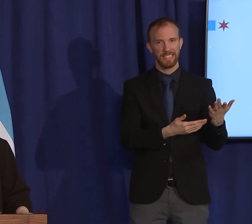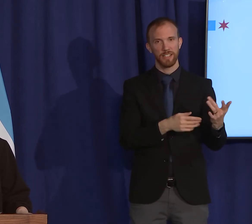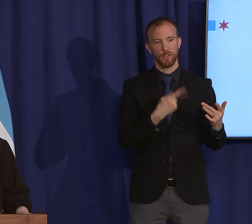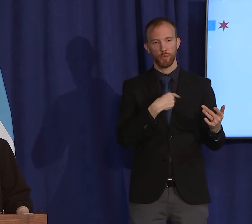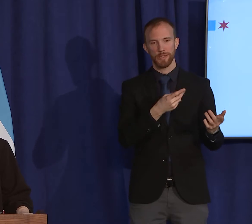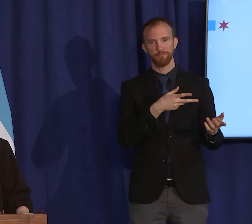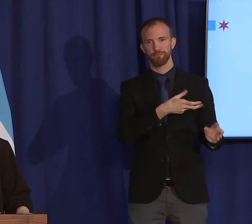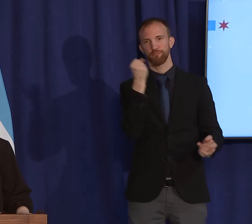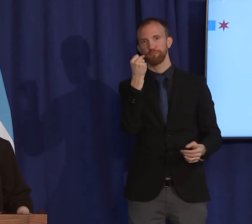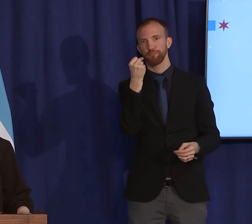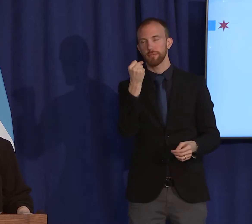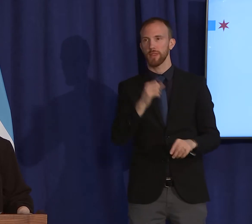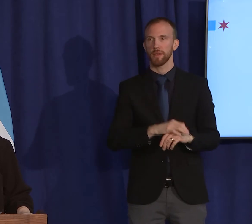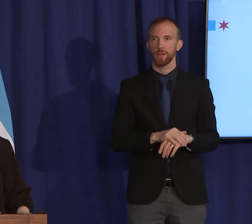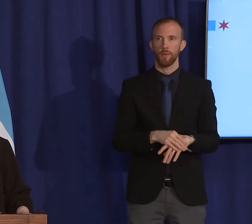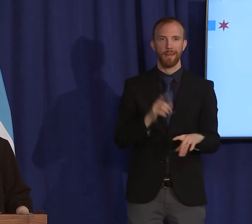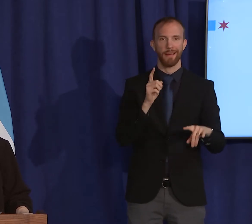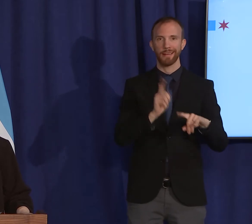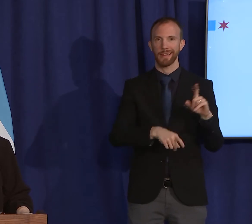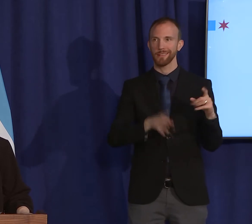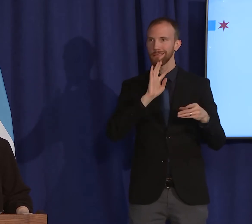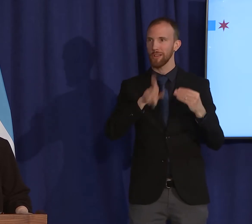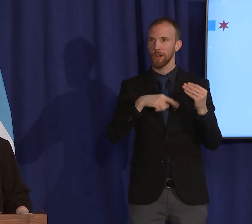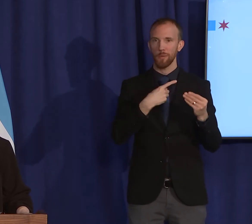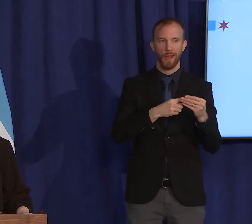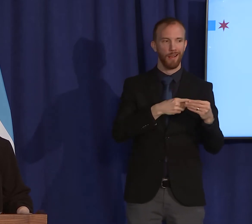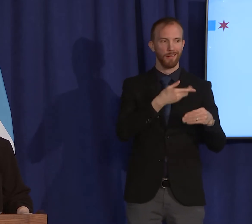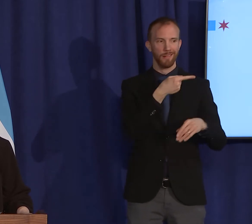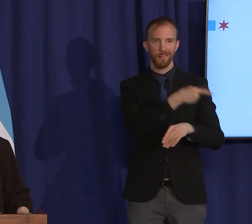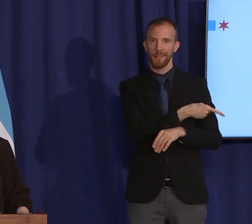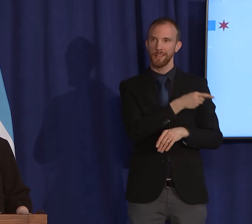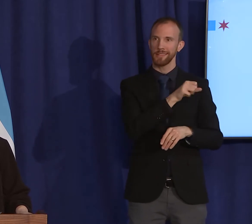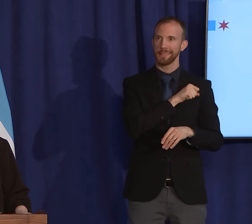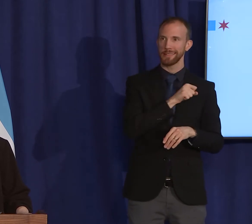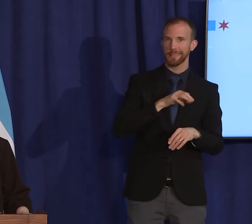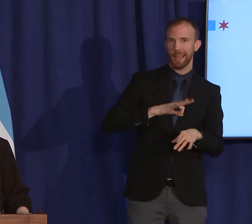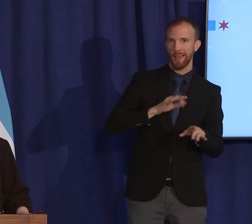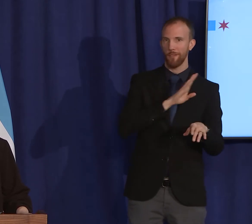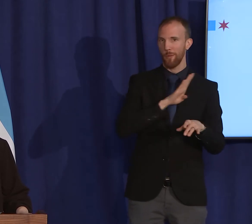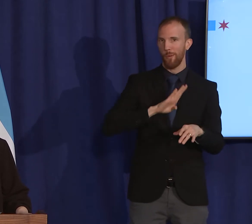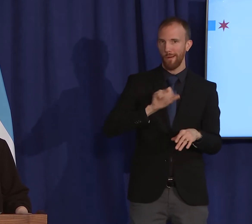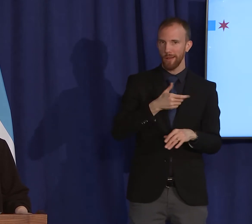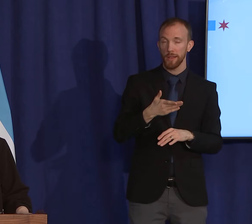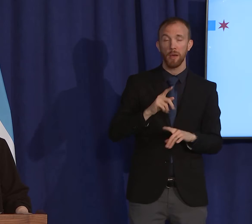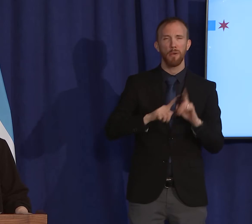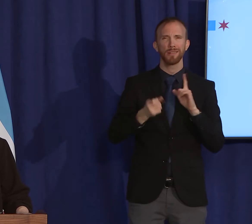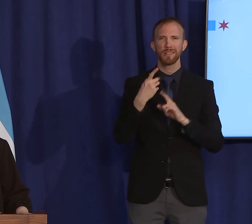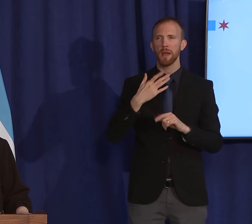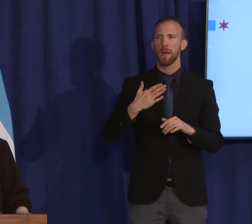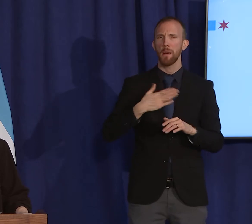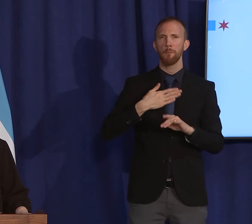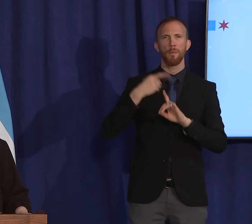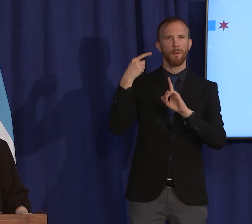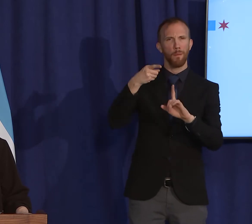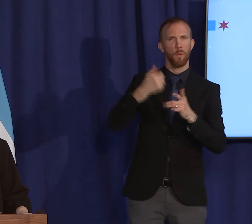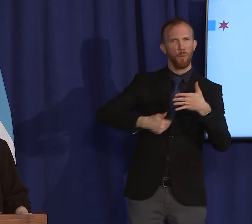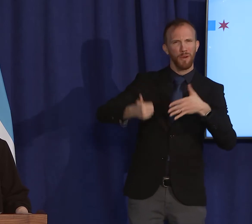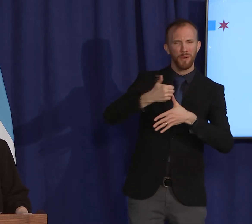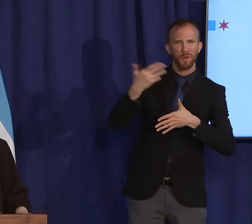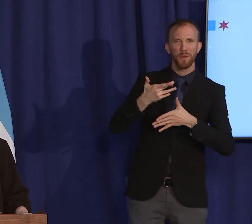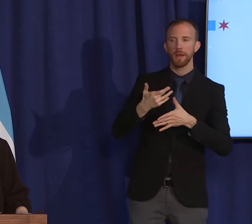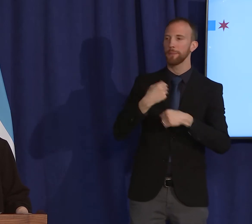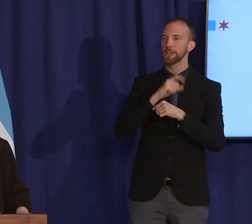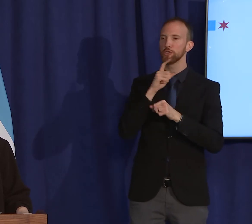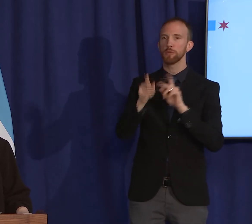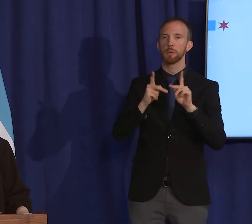personnel matters. My priority is getting Chicago vaccinated and making sure that if we have providers who are